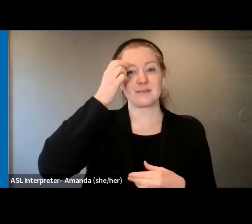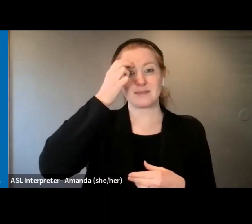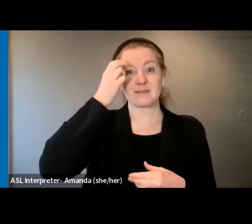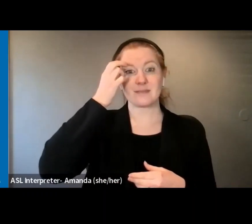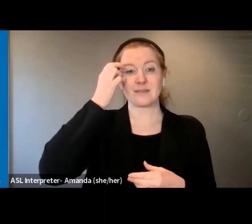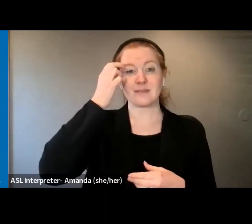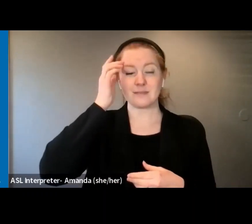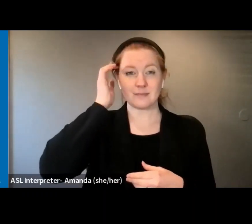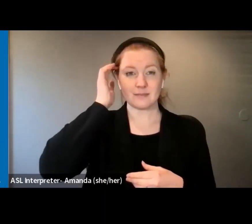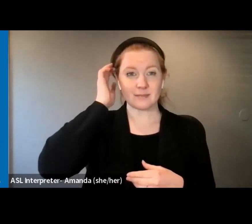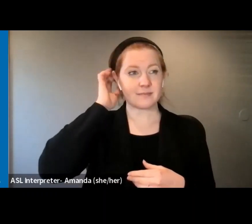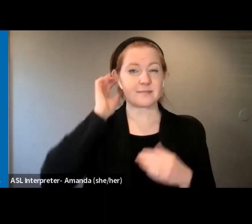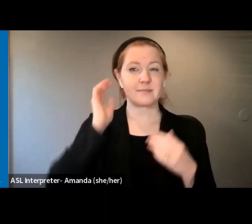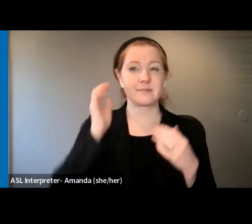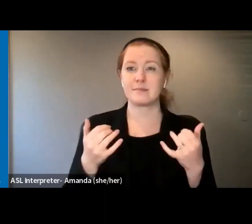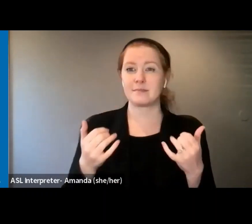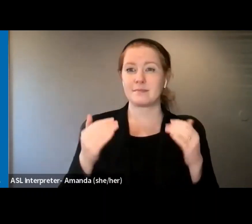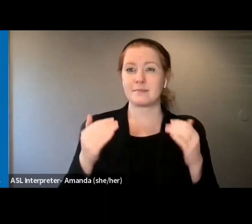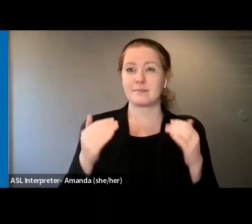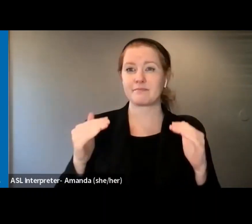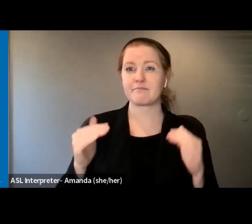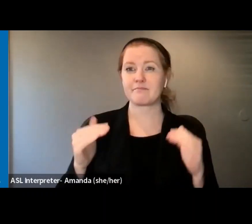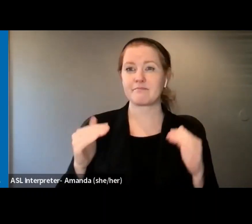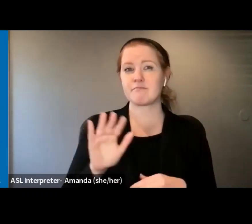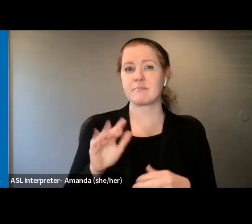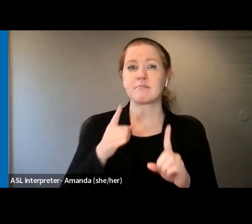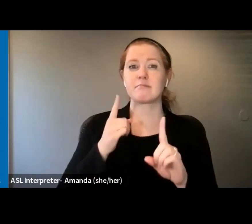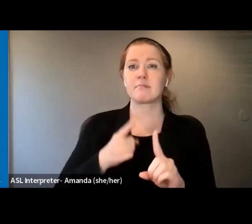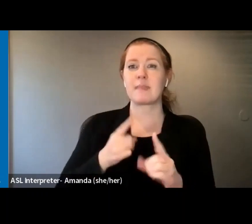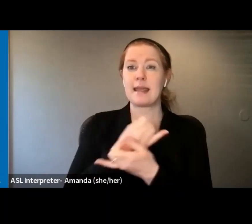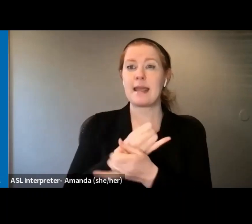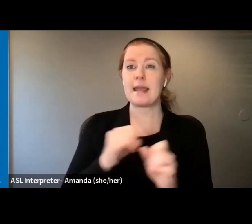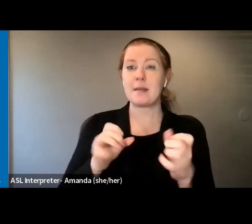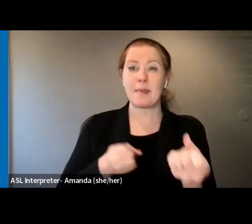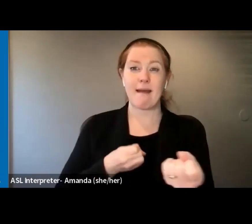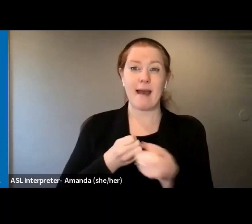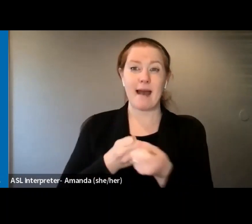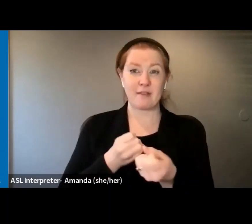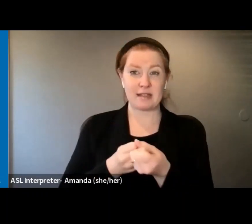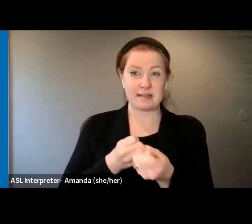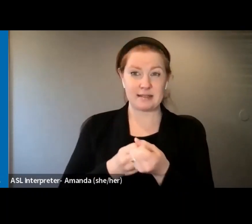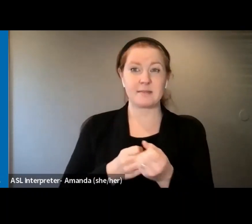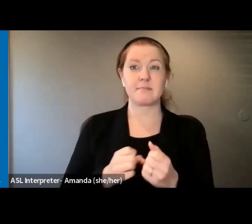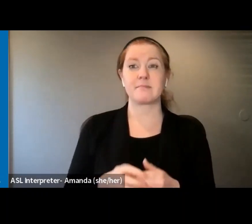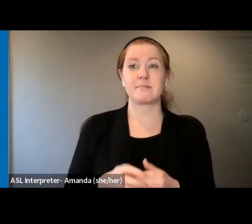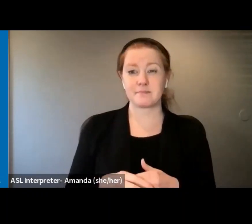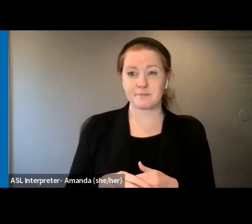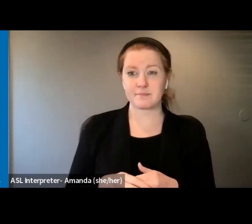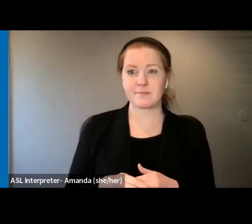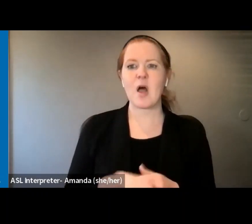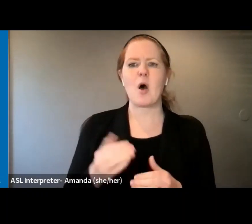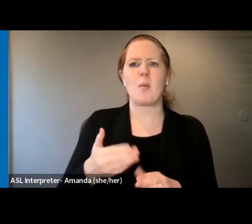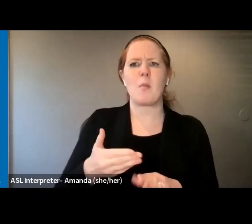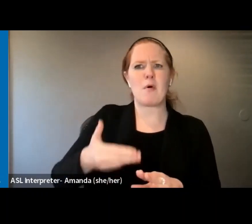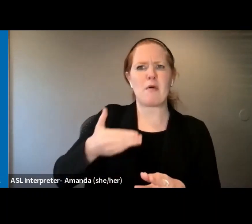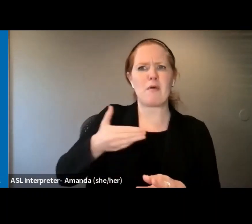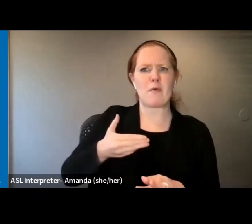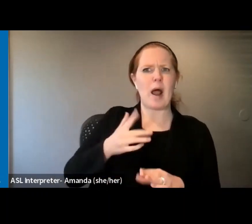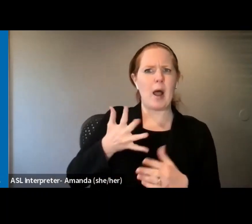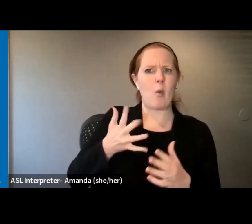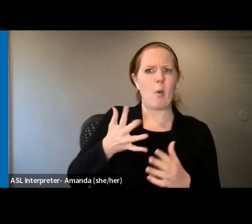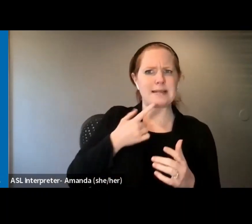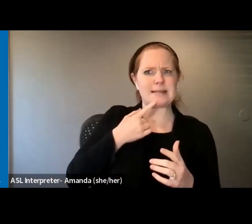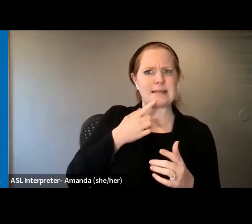The next slide is around independent advocacy. And I will just note, I meant to say this earlier, I have